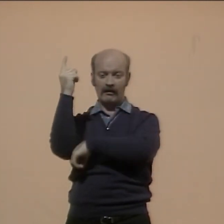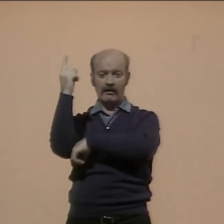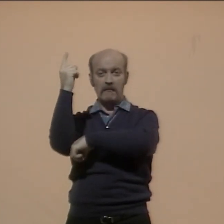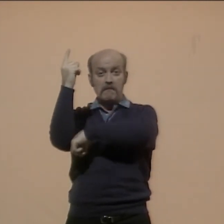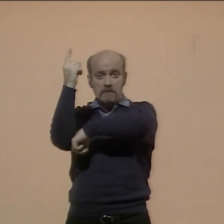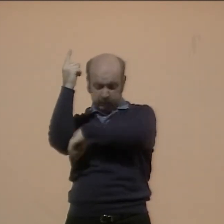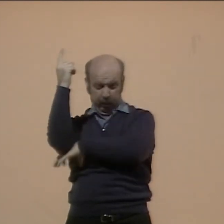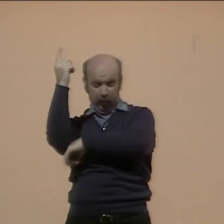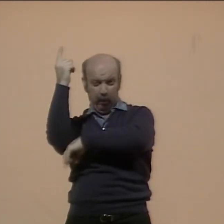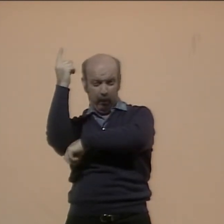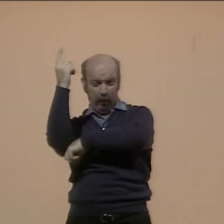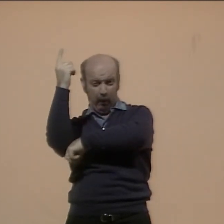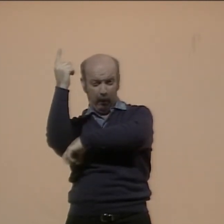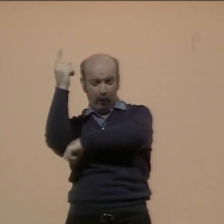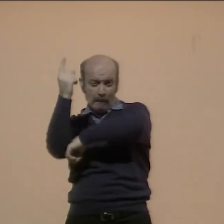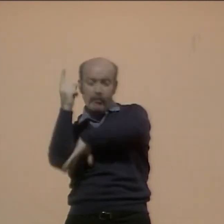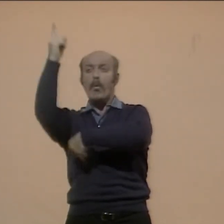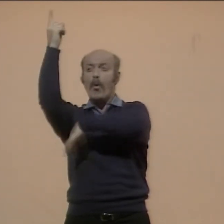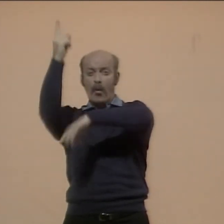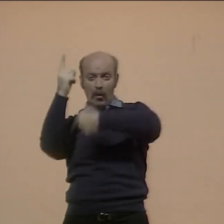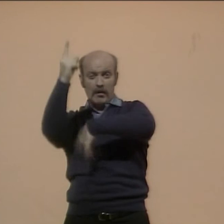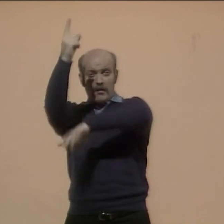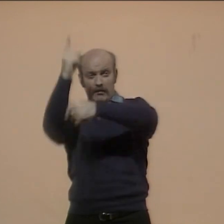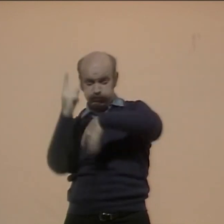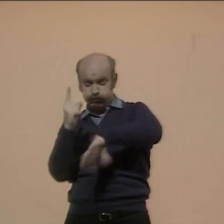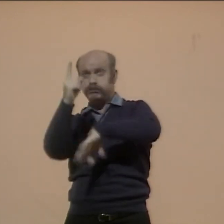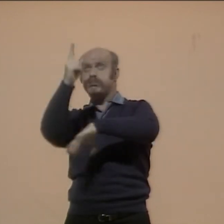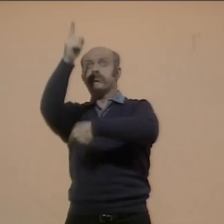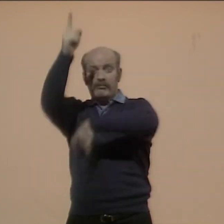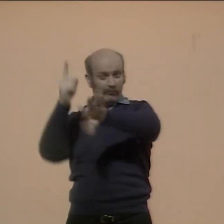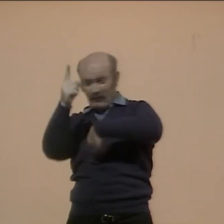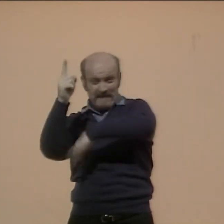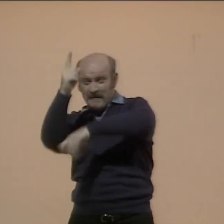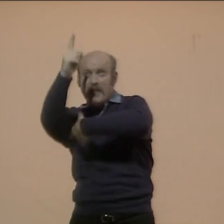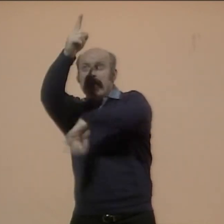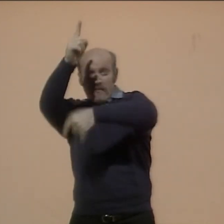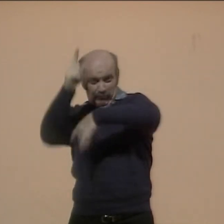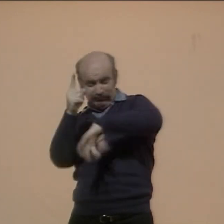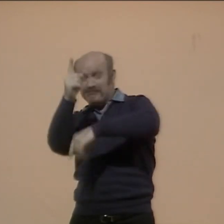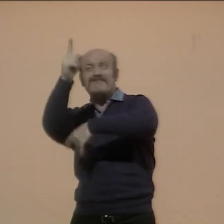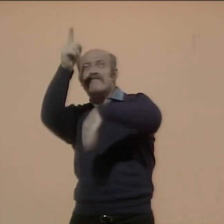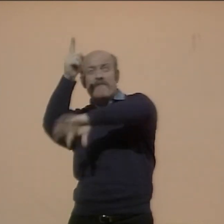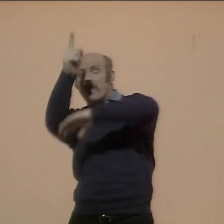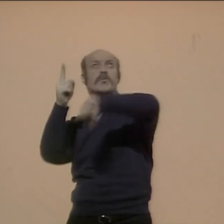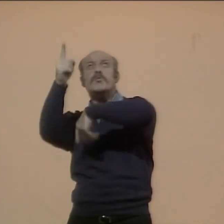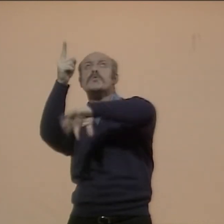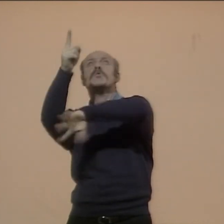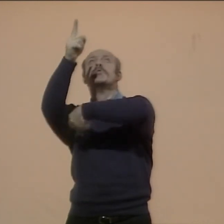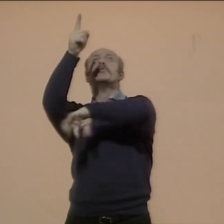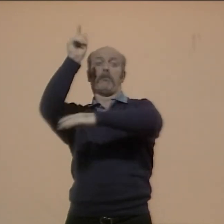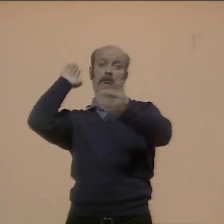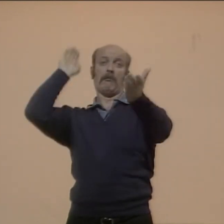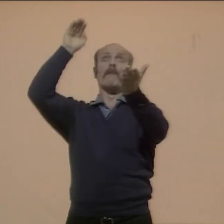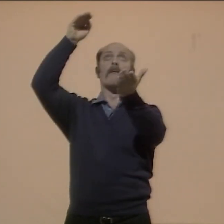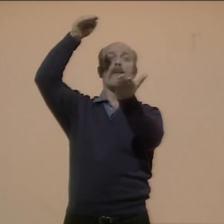will fire, and the rocket will go up faster and faster and faster and eventually fly to the moon.